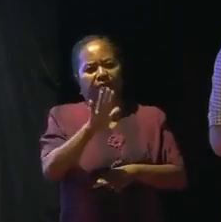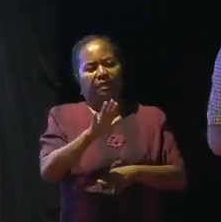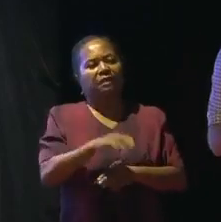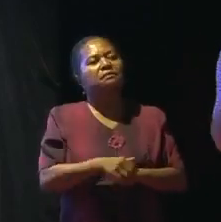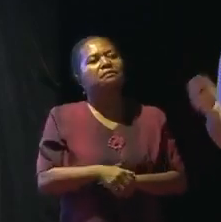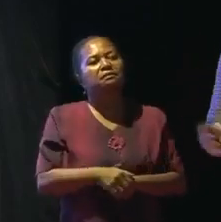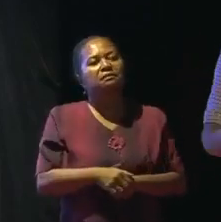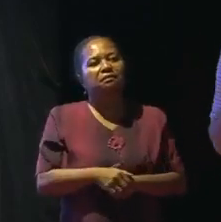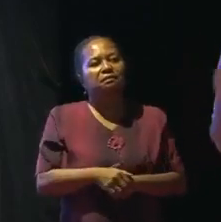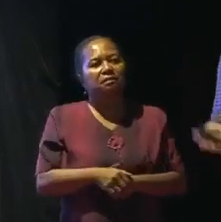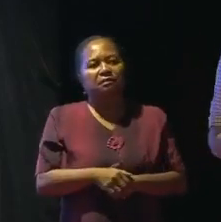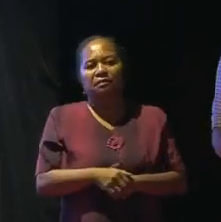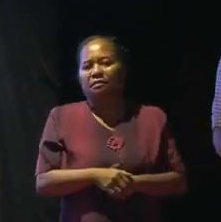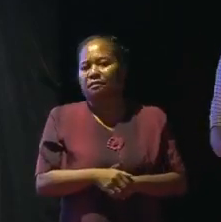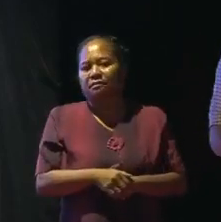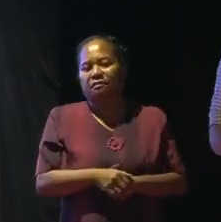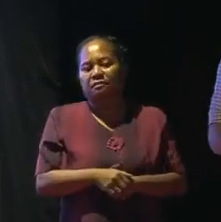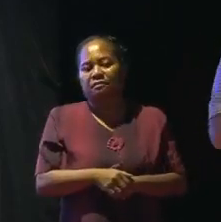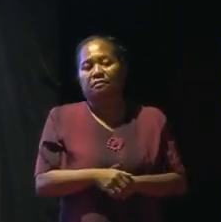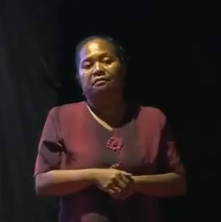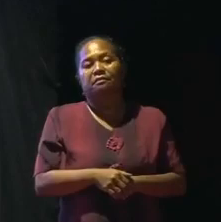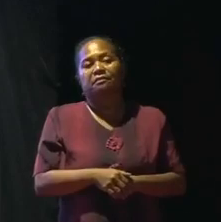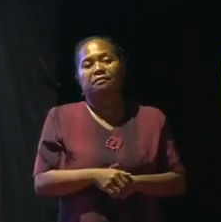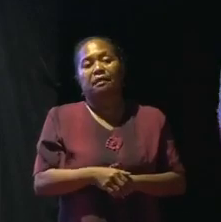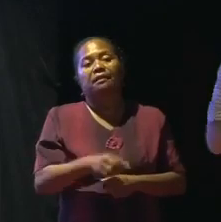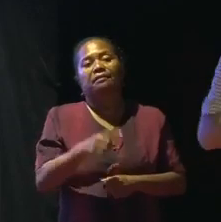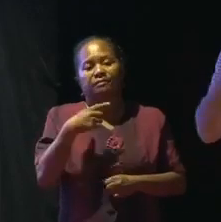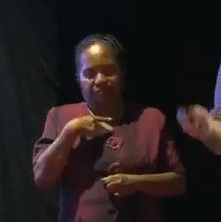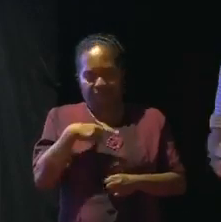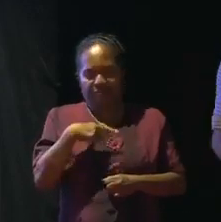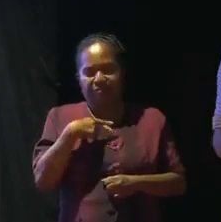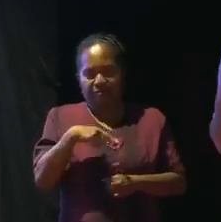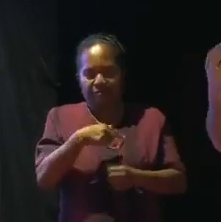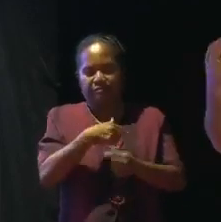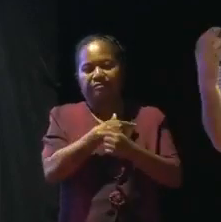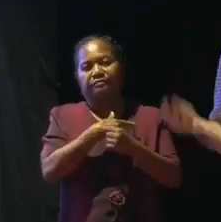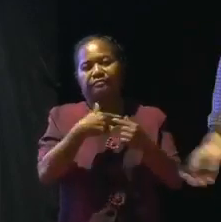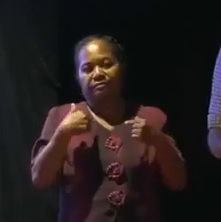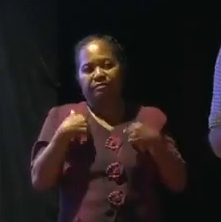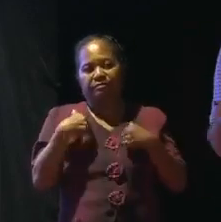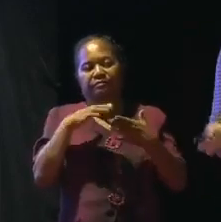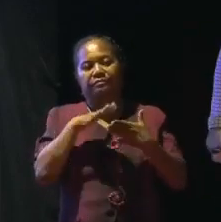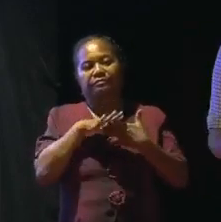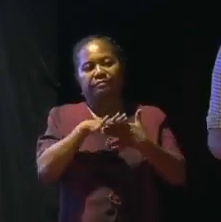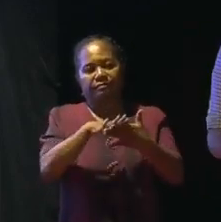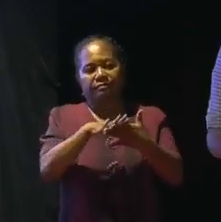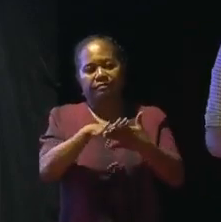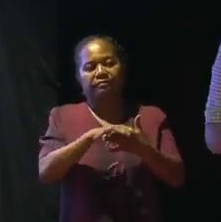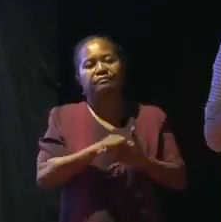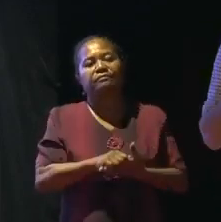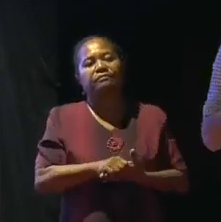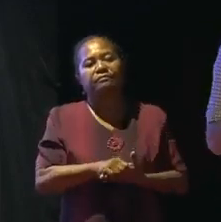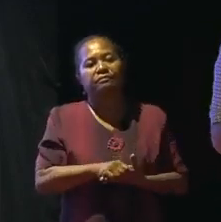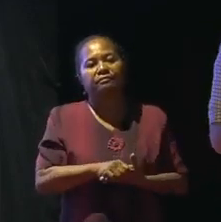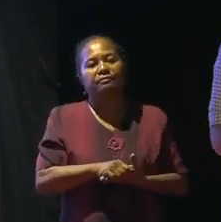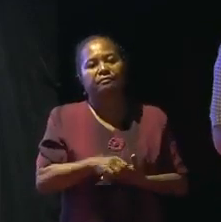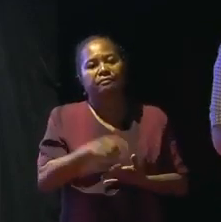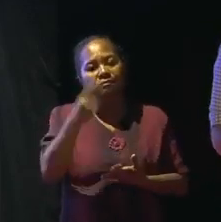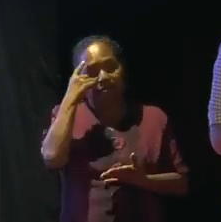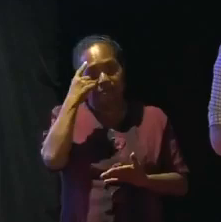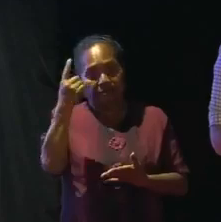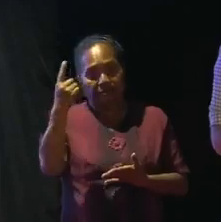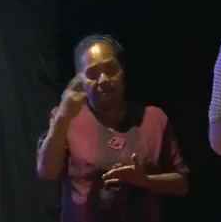well, and that's for various reasons. That's, you know, recently it's been COVID. You know, there's been lockouts and things like that. But the idea